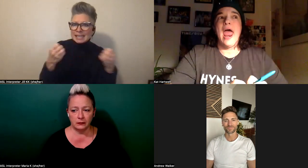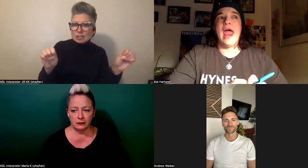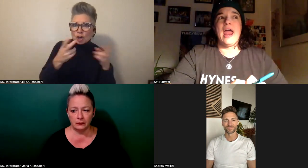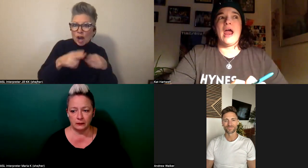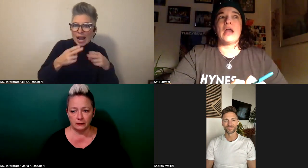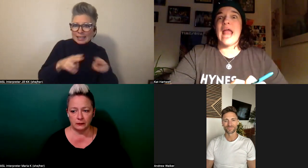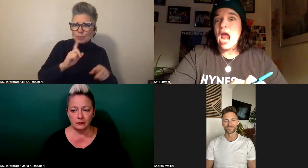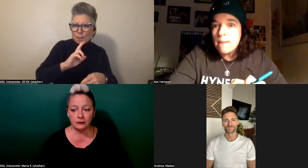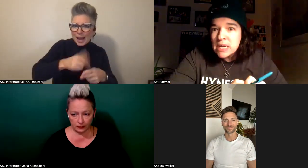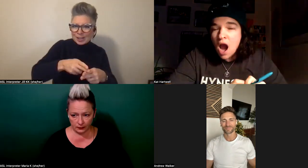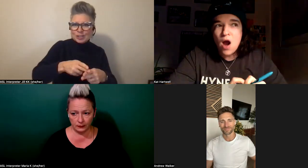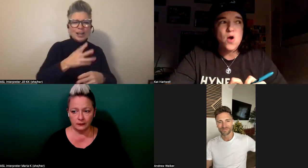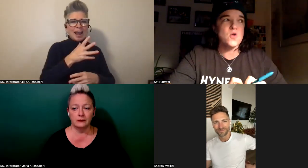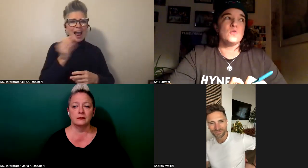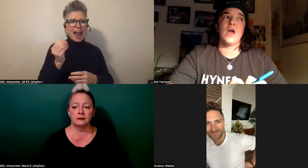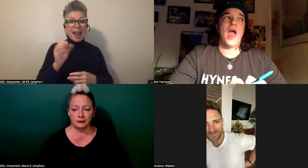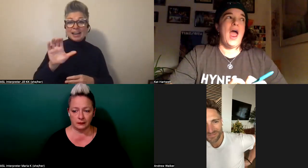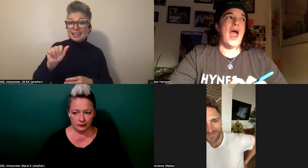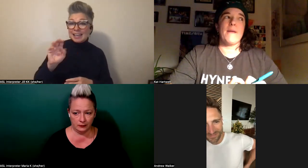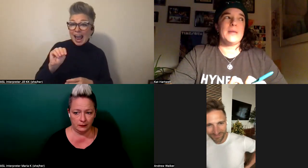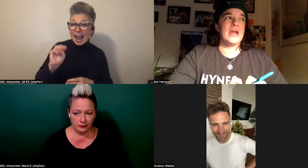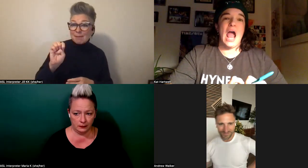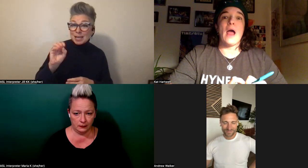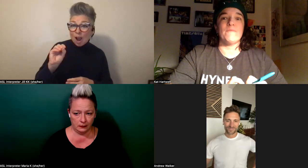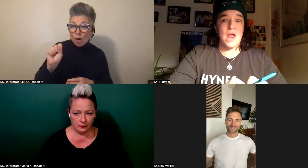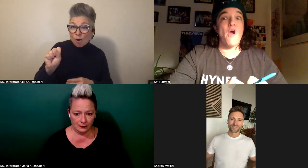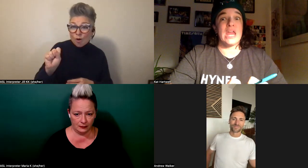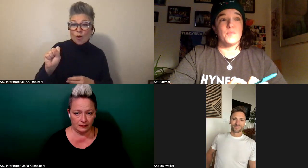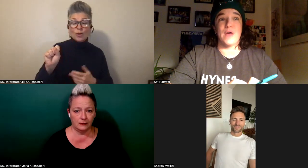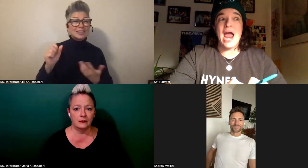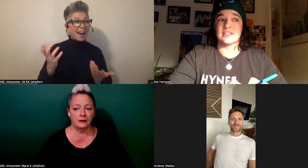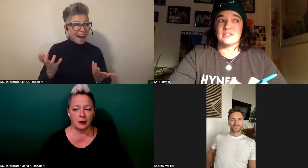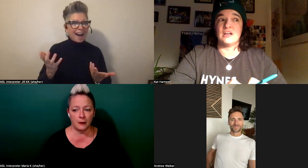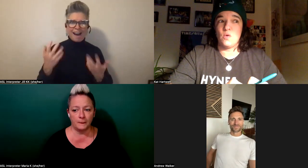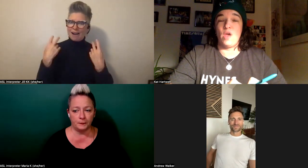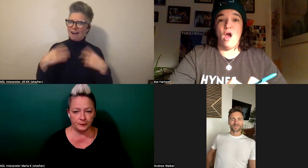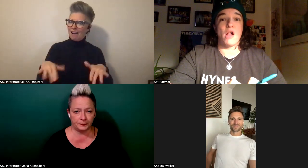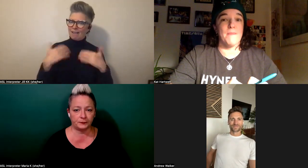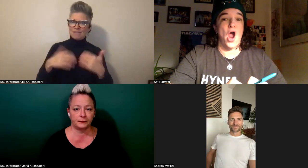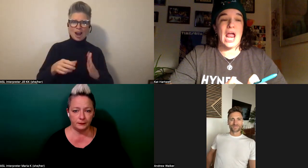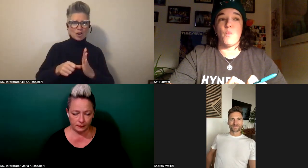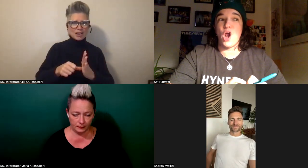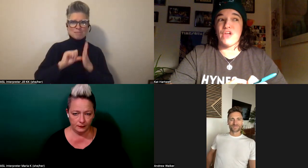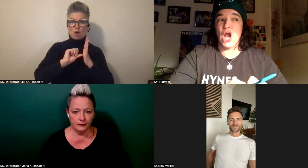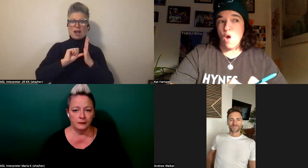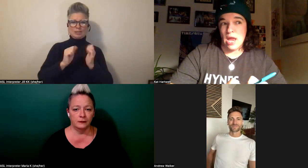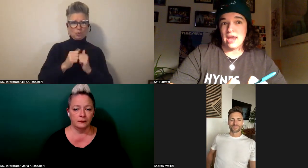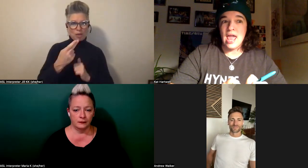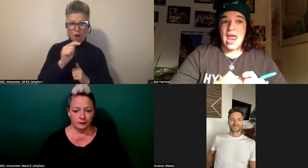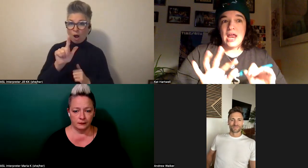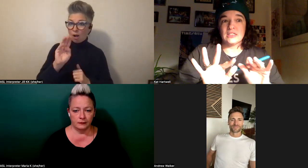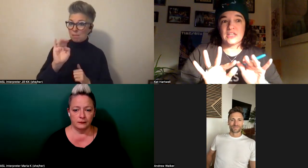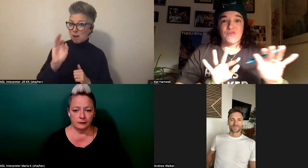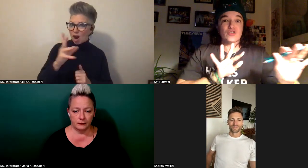mentioned and cameos. I mean, I'm very impressed with Hallmark and where they're